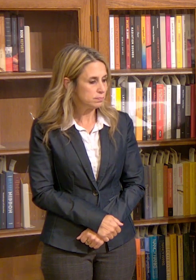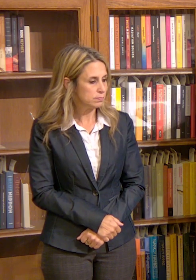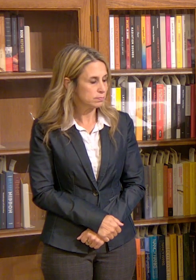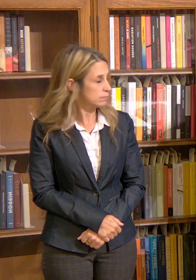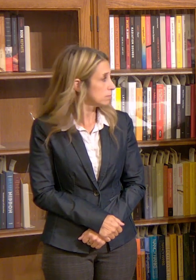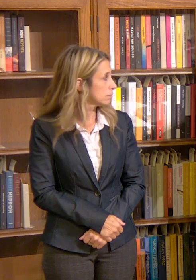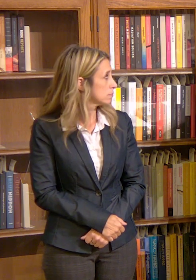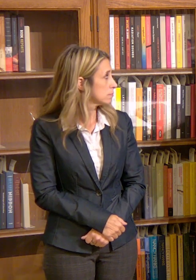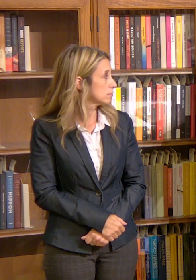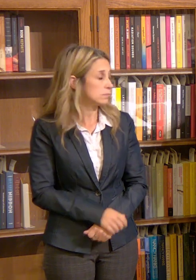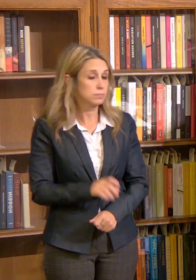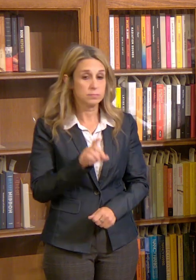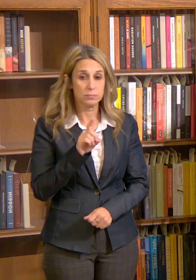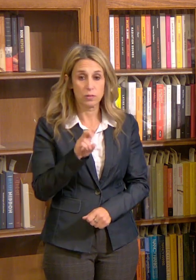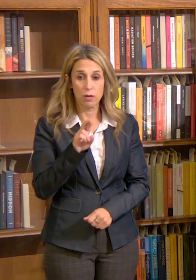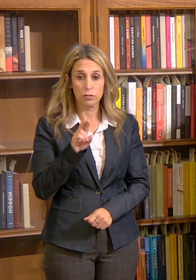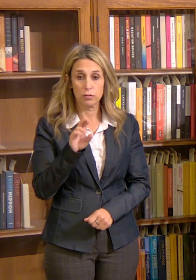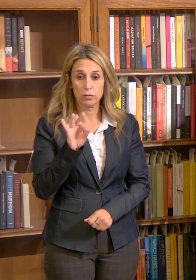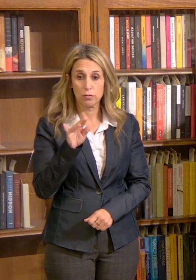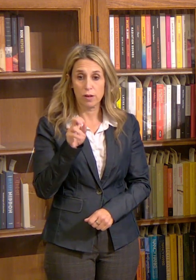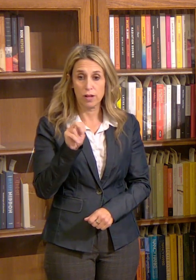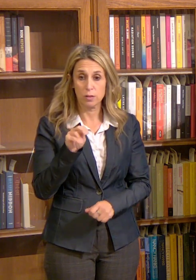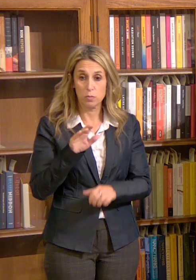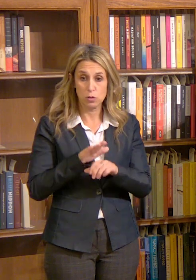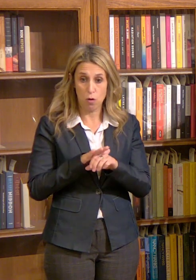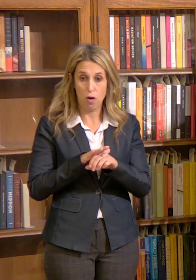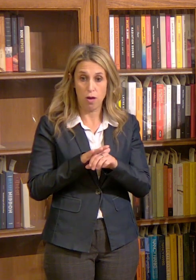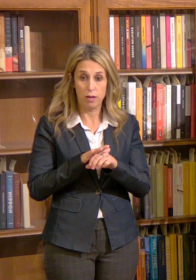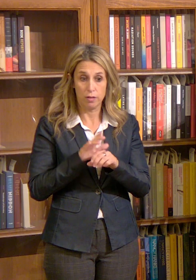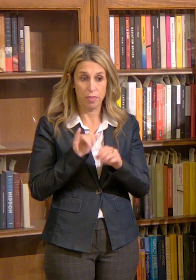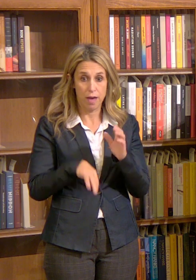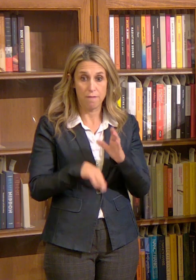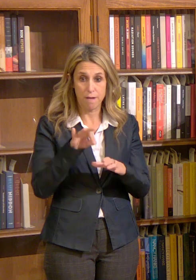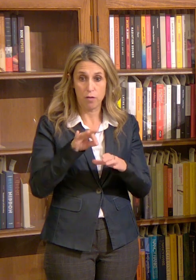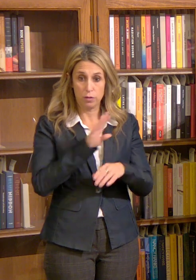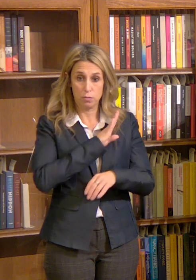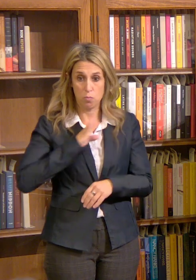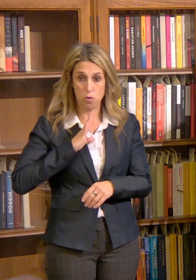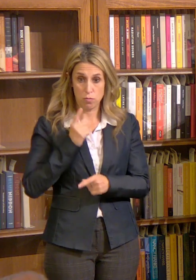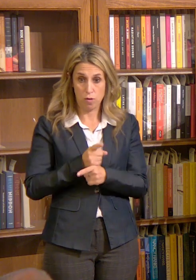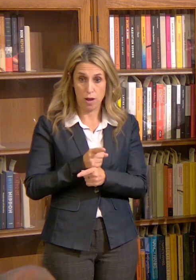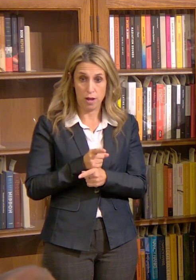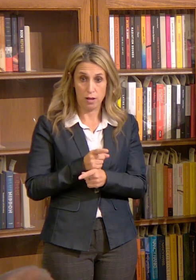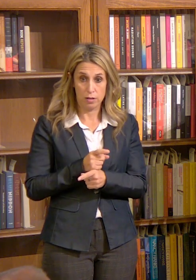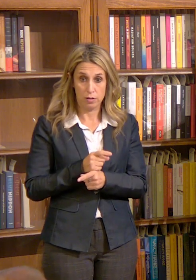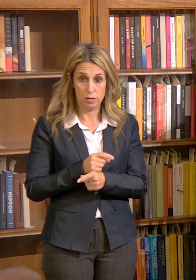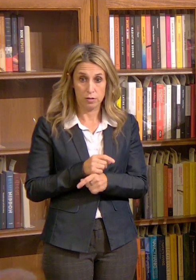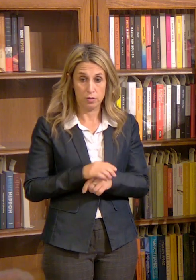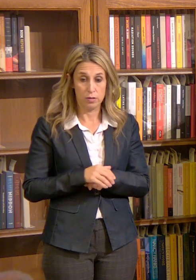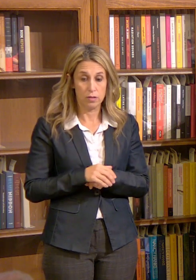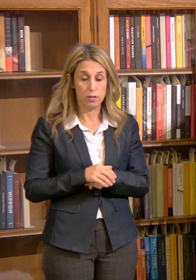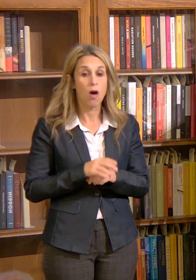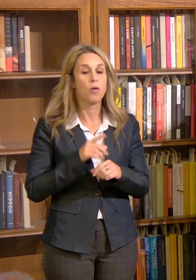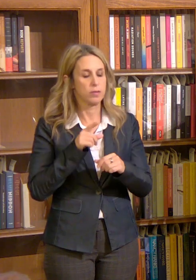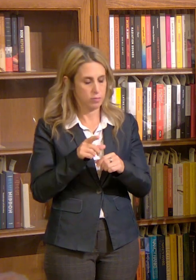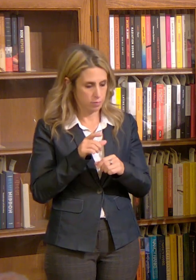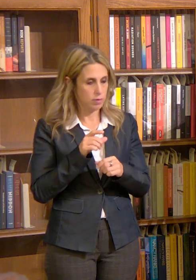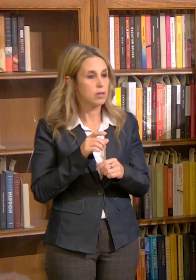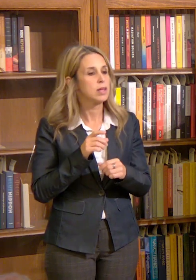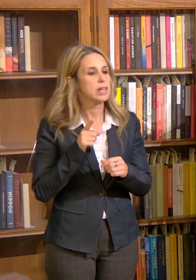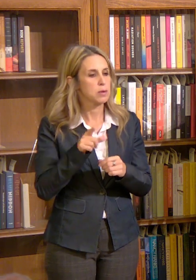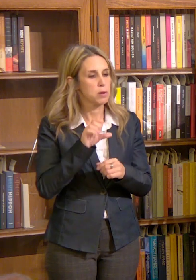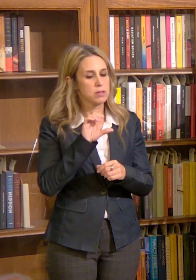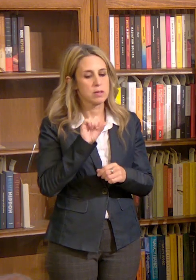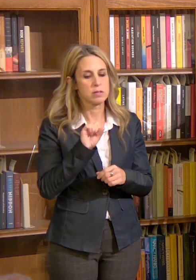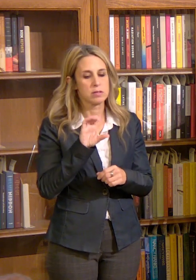museum and Dr Franken was on the the founding board am I right he was the chair the scolly advisories